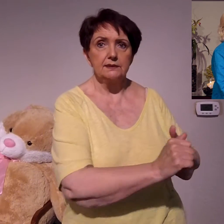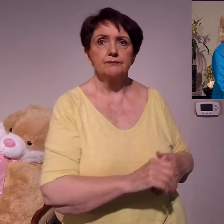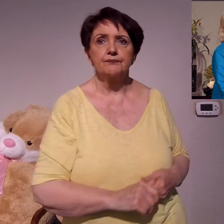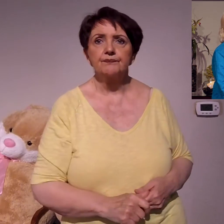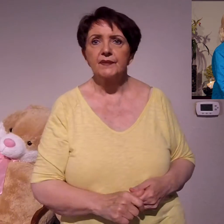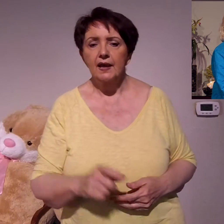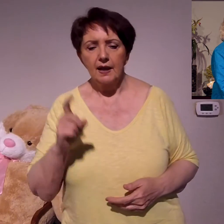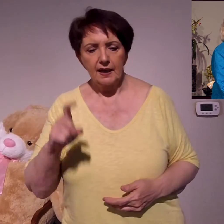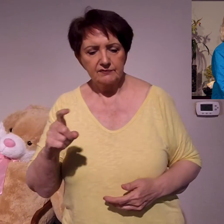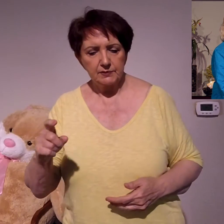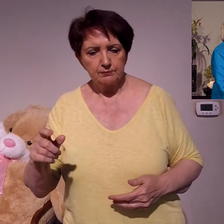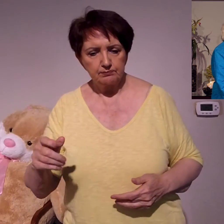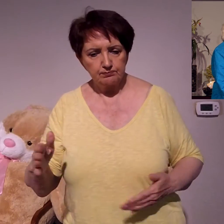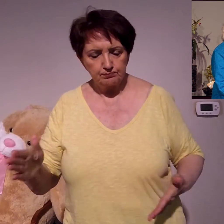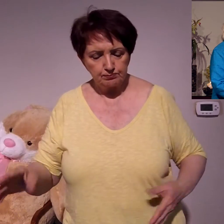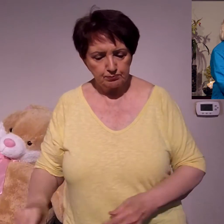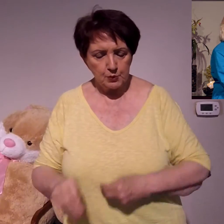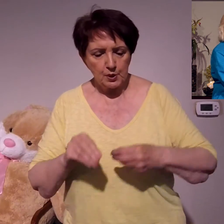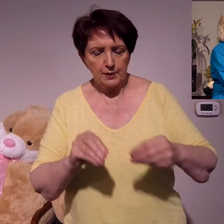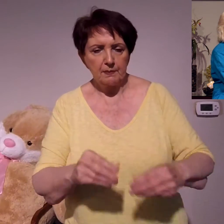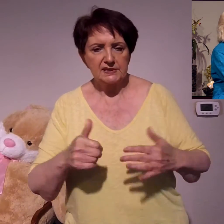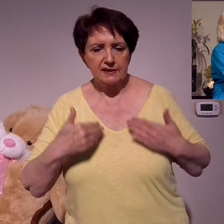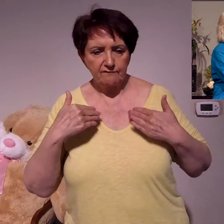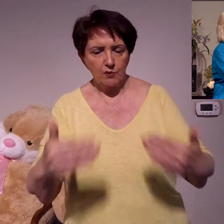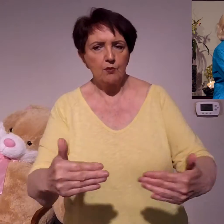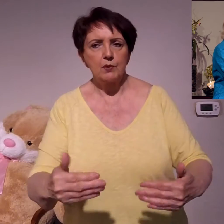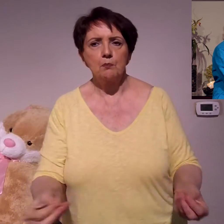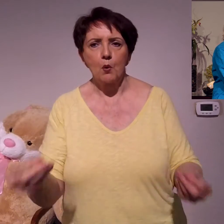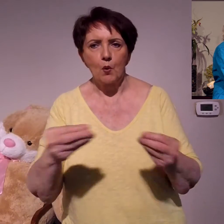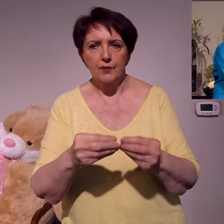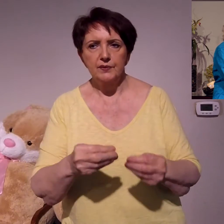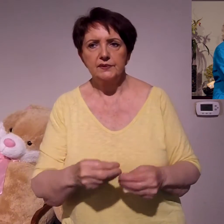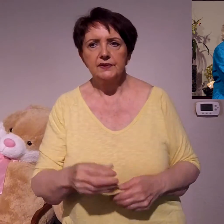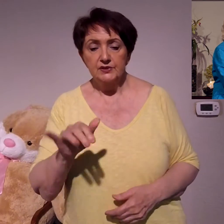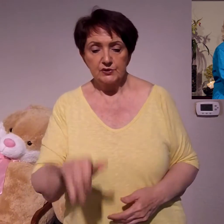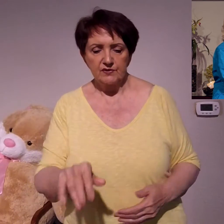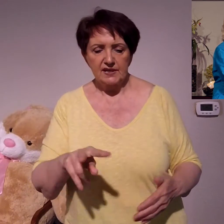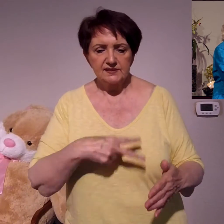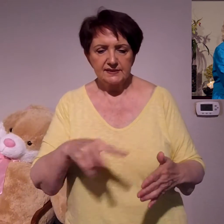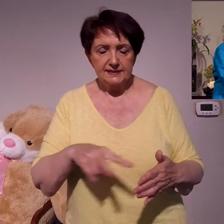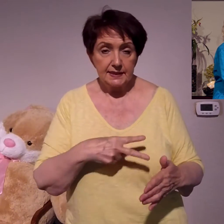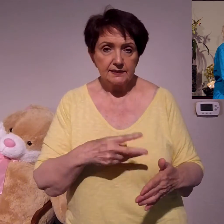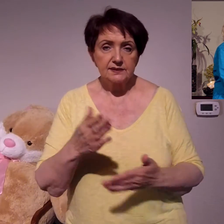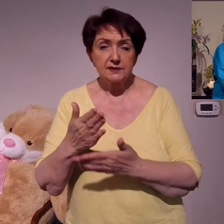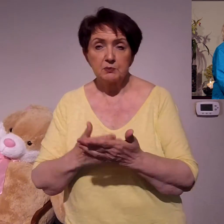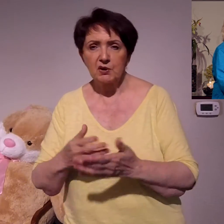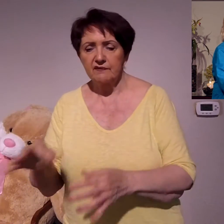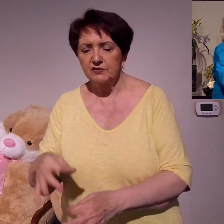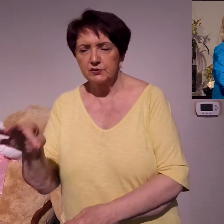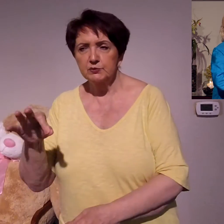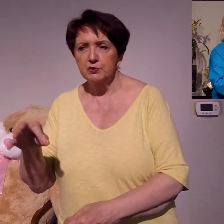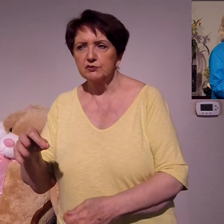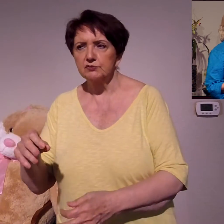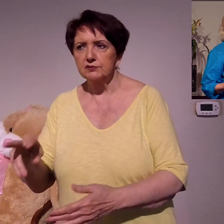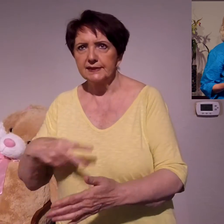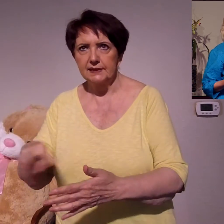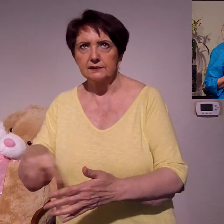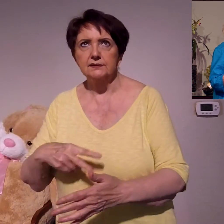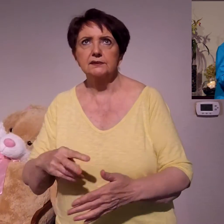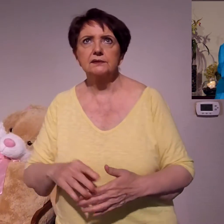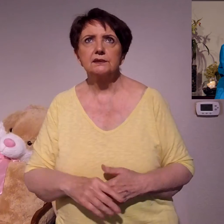bring myself forward more. And so this is the dance. This is part of our spiritual practice dance. And the very thing